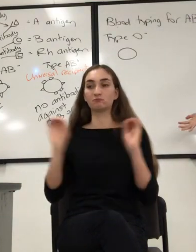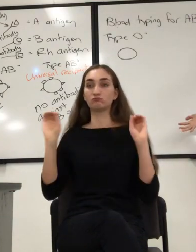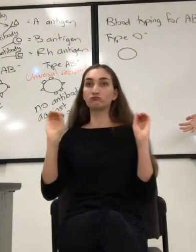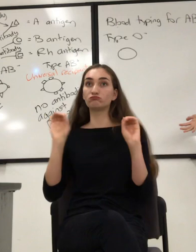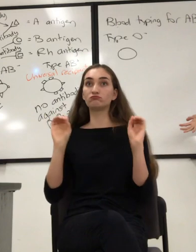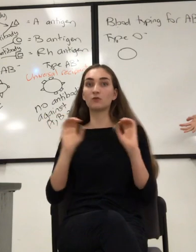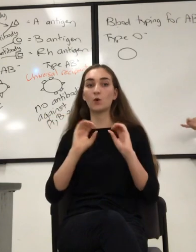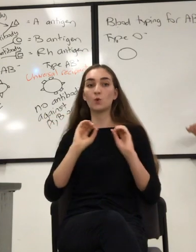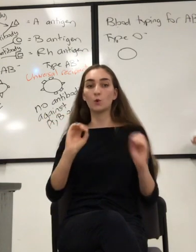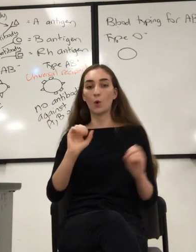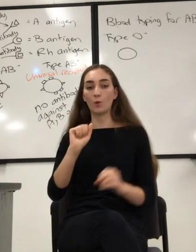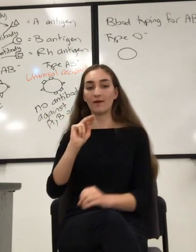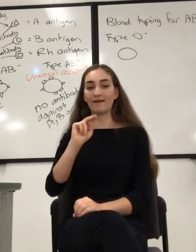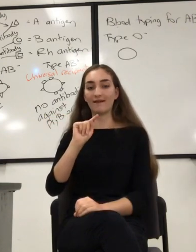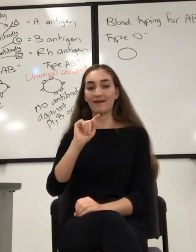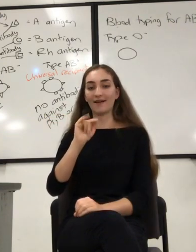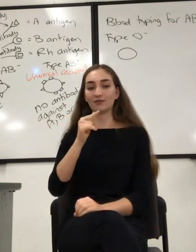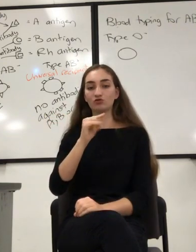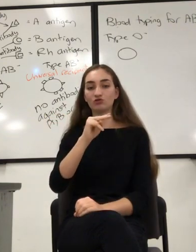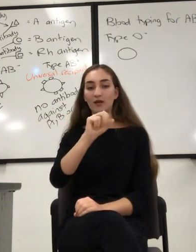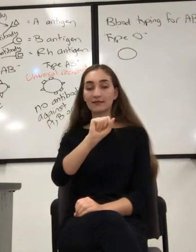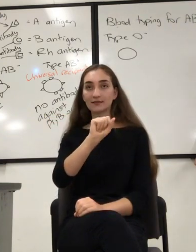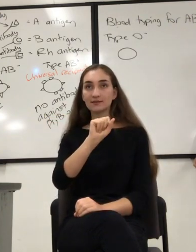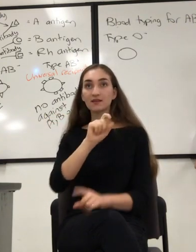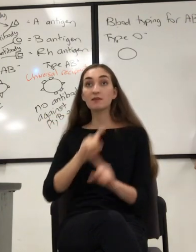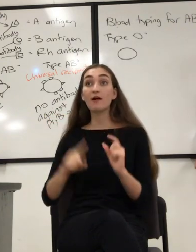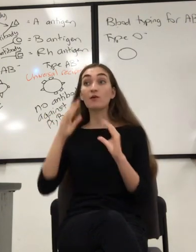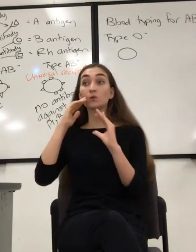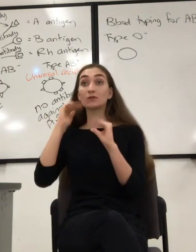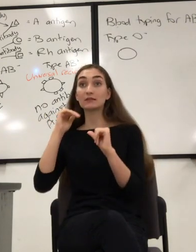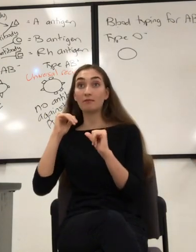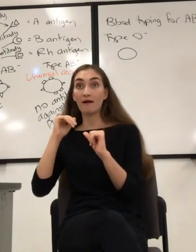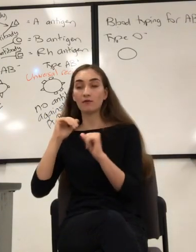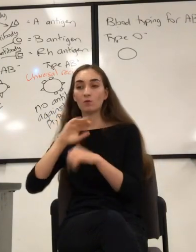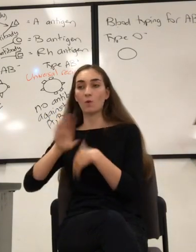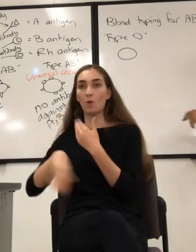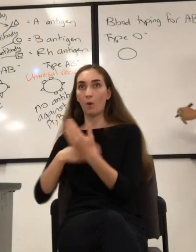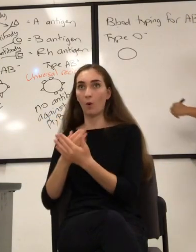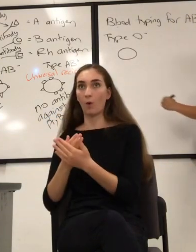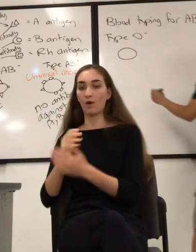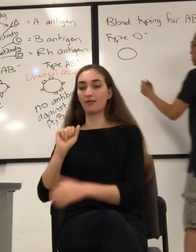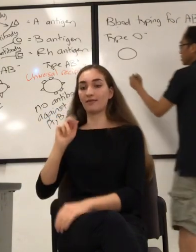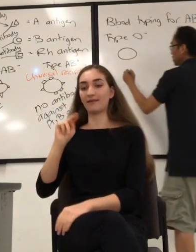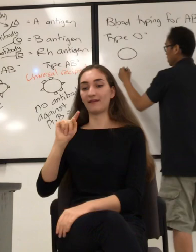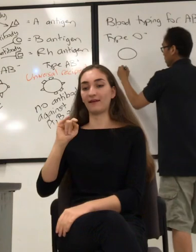There's no antigens. But you would expect that they have all the antibodies